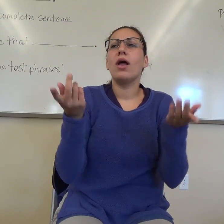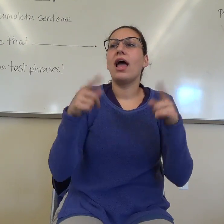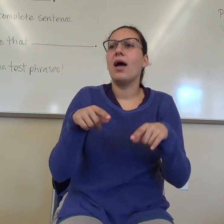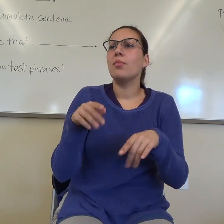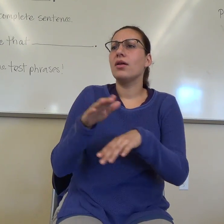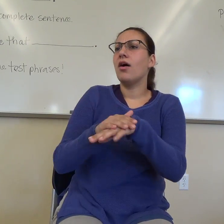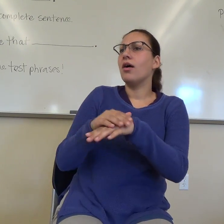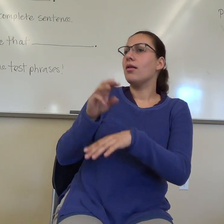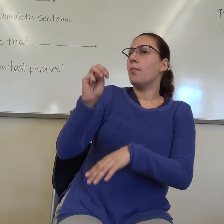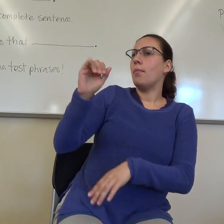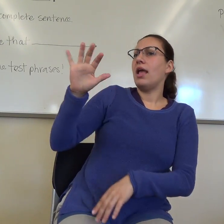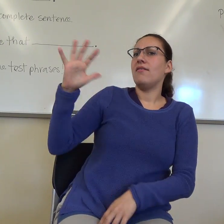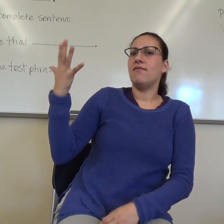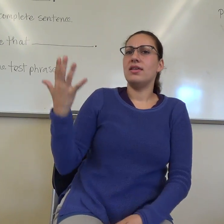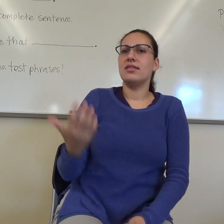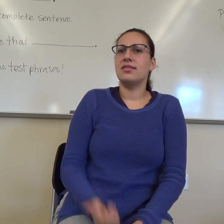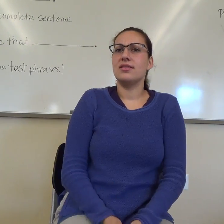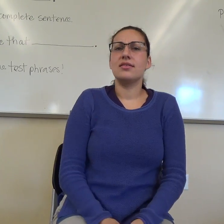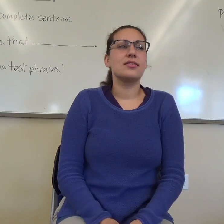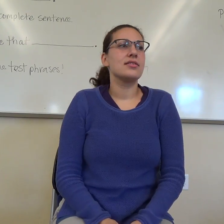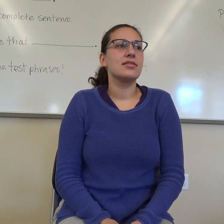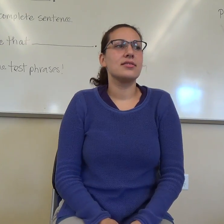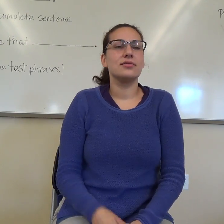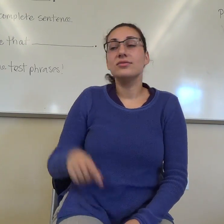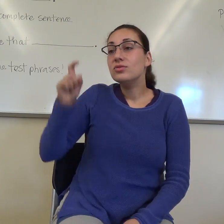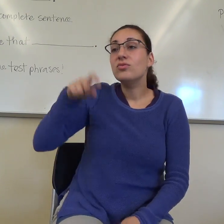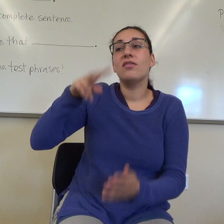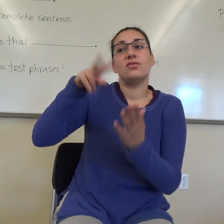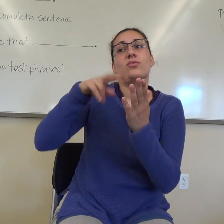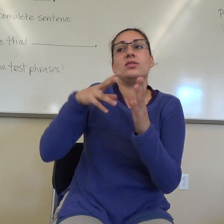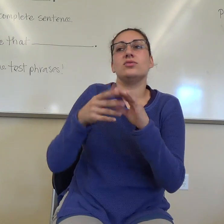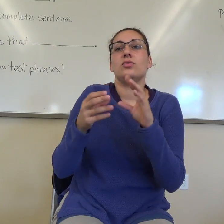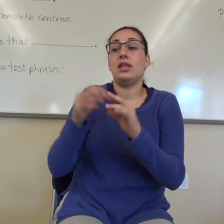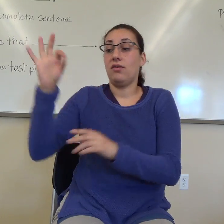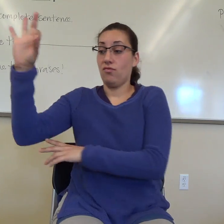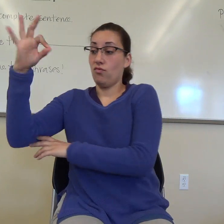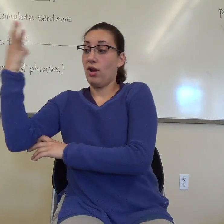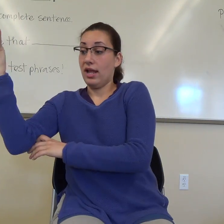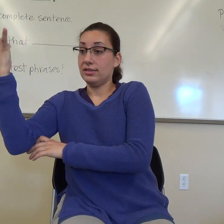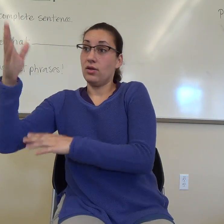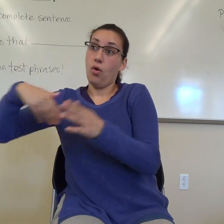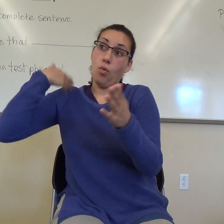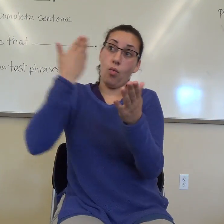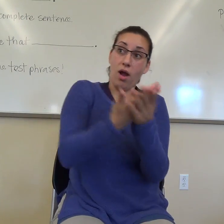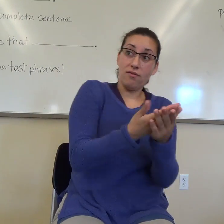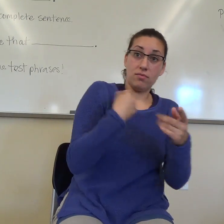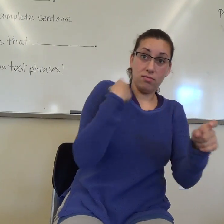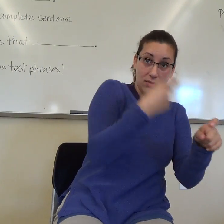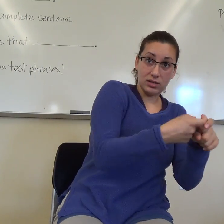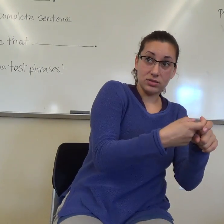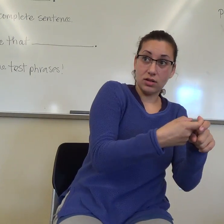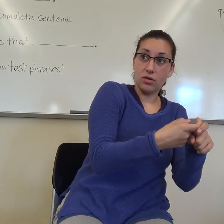That's where you got to get into this. France invaded the Gulf of Mexico, but what